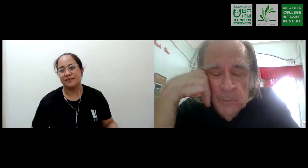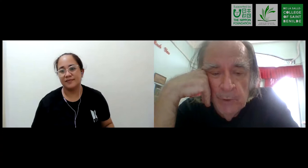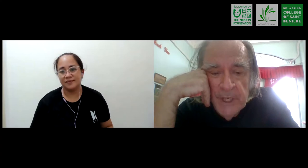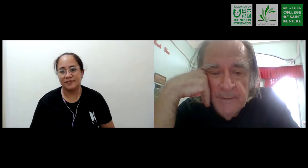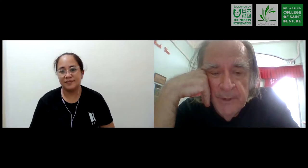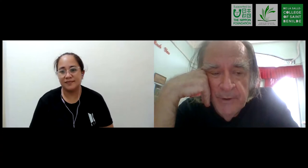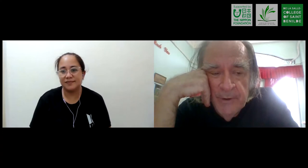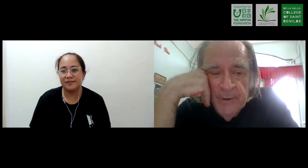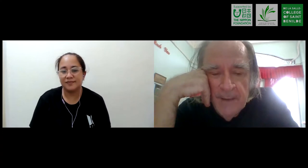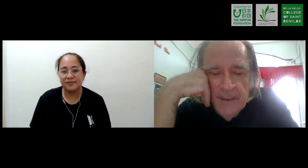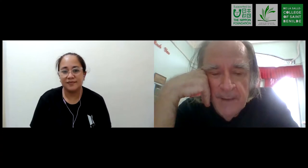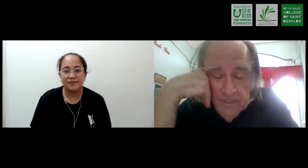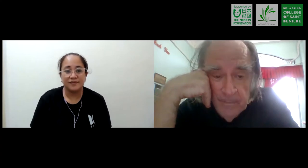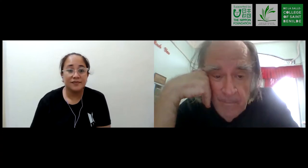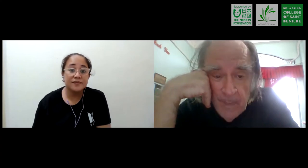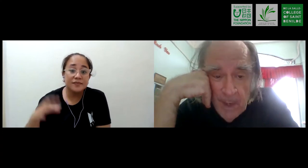So Jasmine, you had a comment?